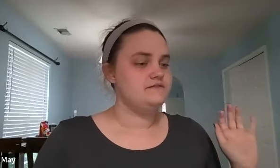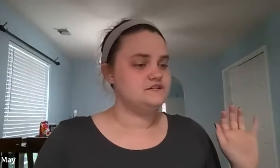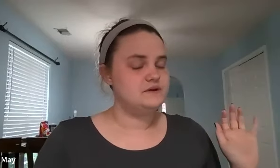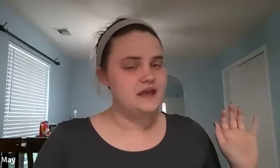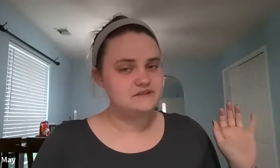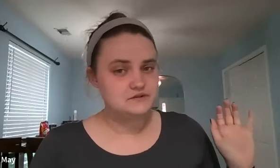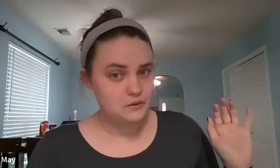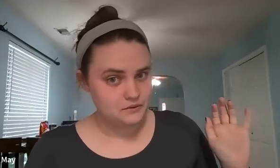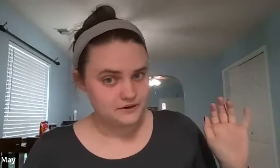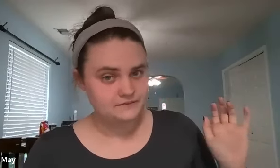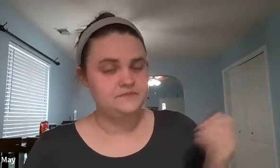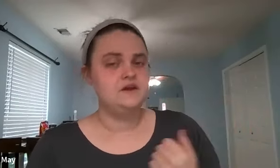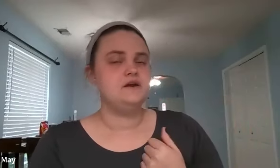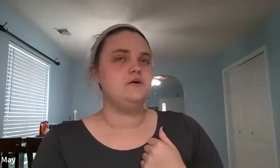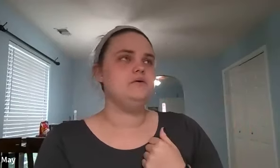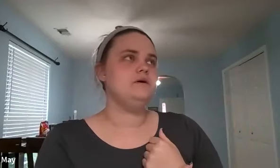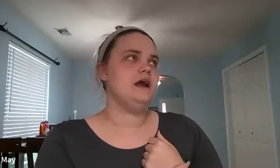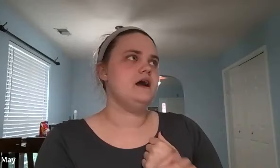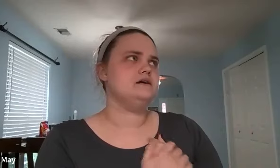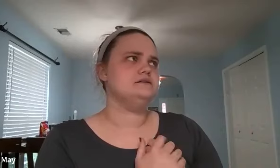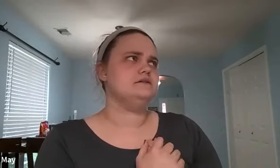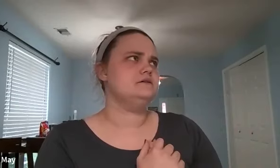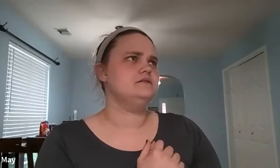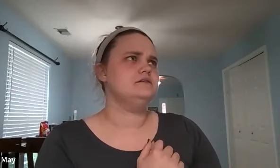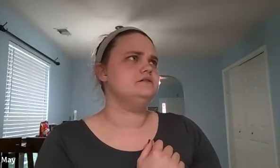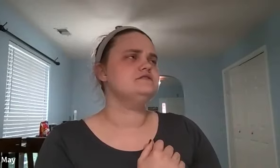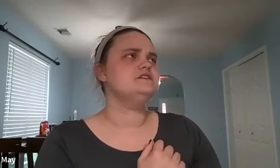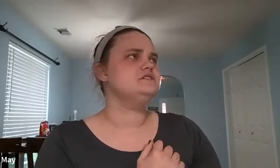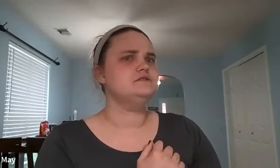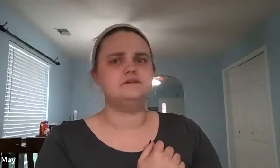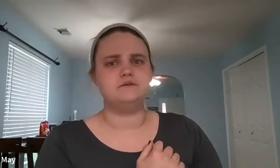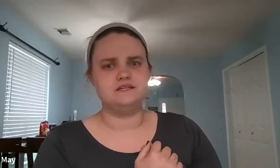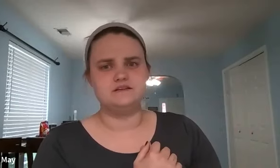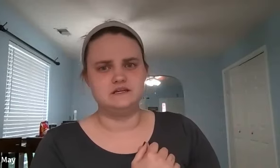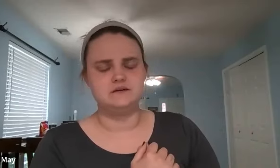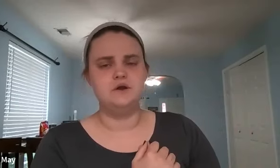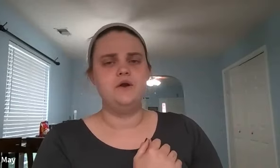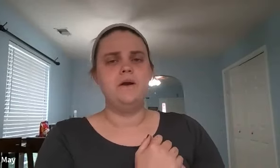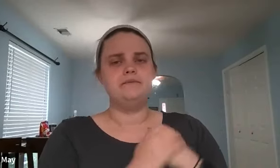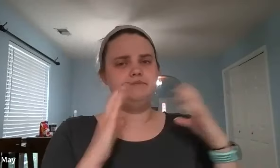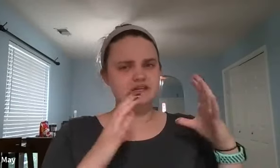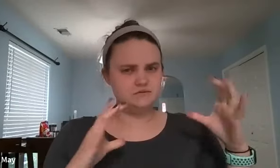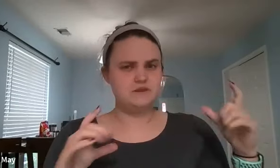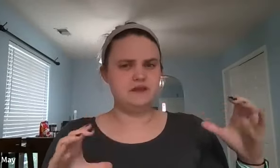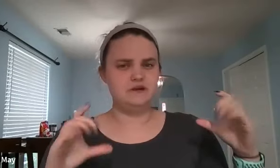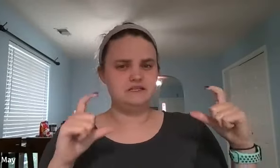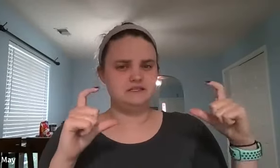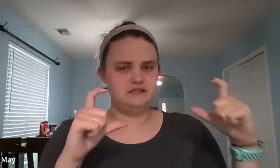first one I have is corn. Corn there's like two different ways I've seen them. The biggest one, the main one I see